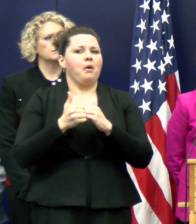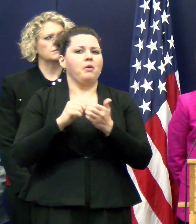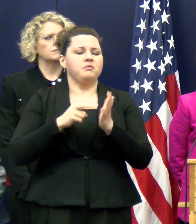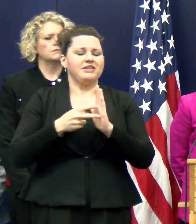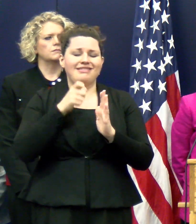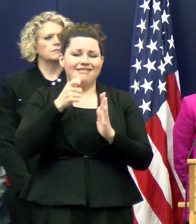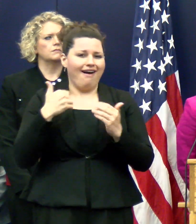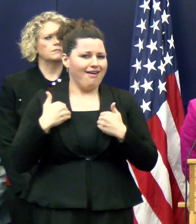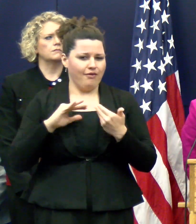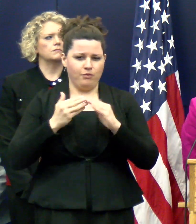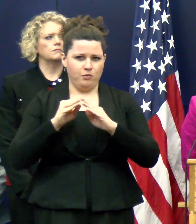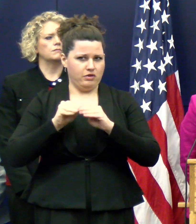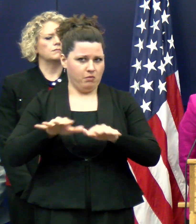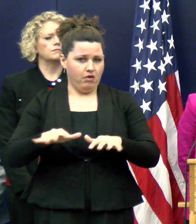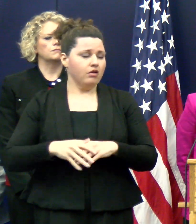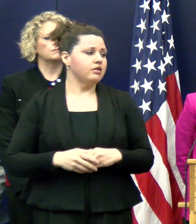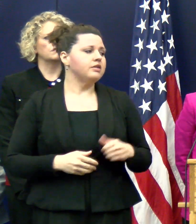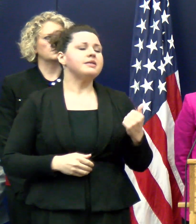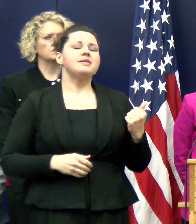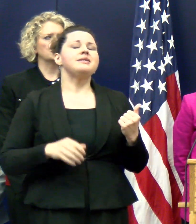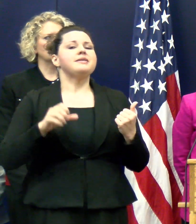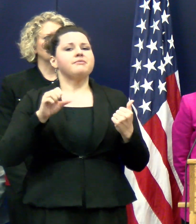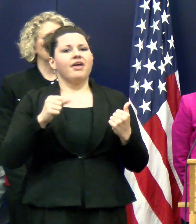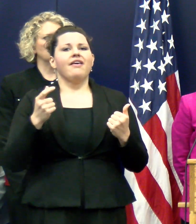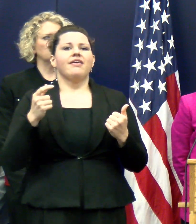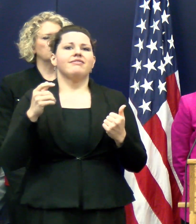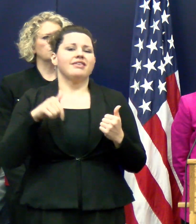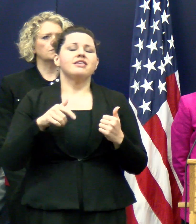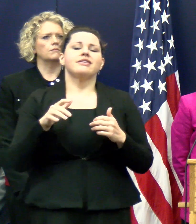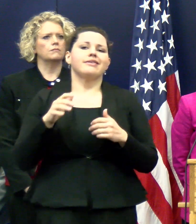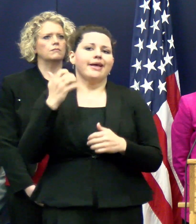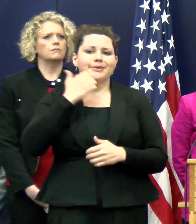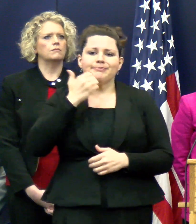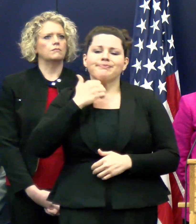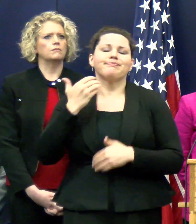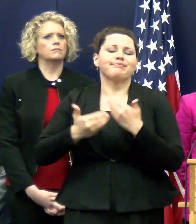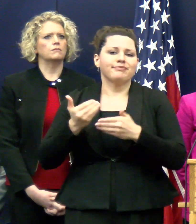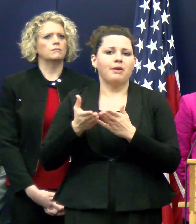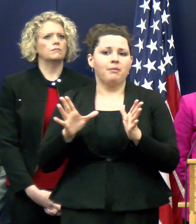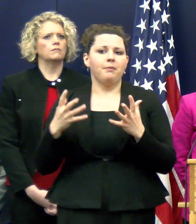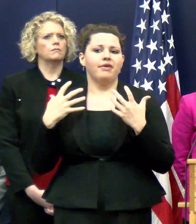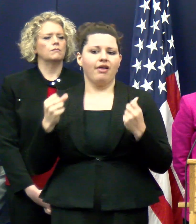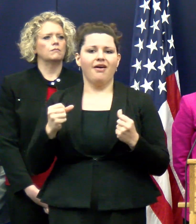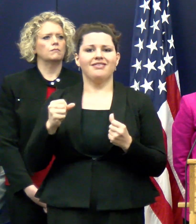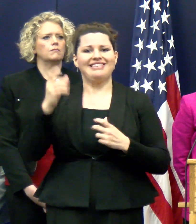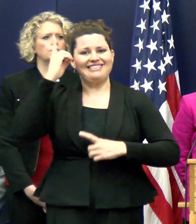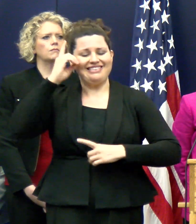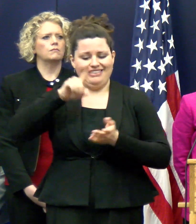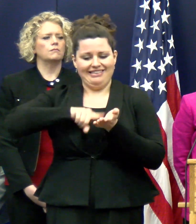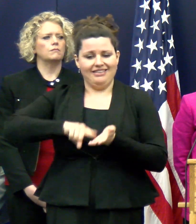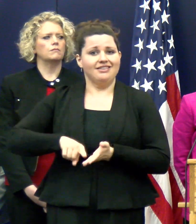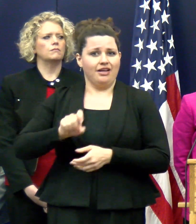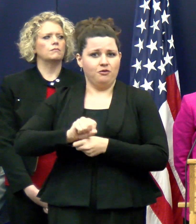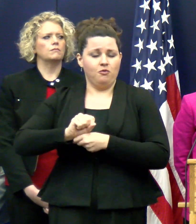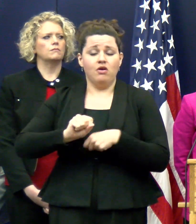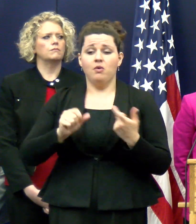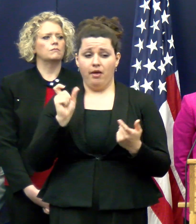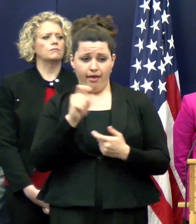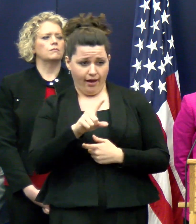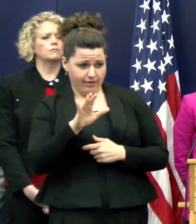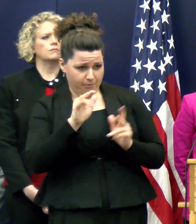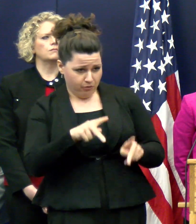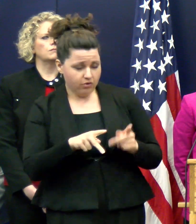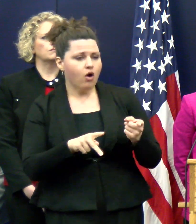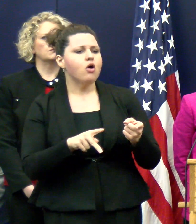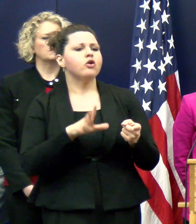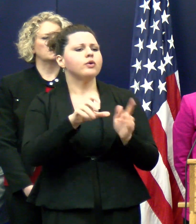we do these investigations, and again, this is sort of routine public health or disease detective work, we ask the individual about what their symptoms were,